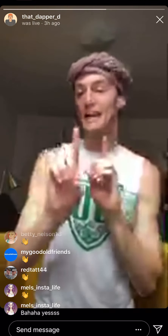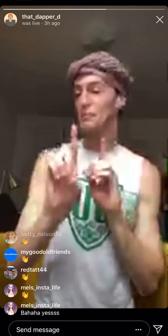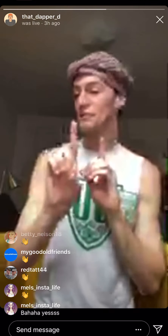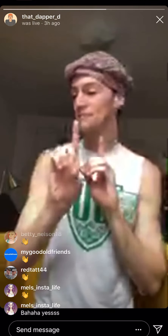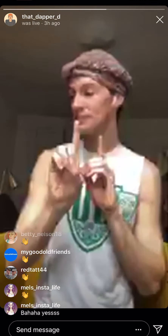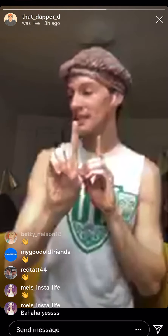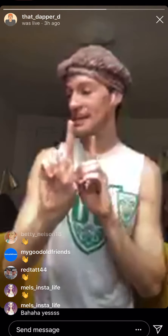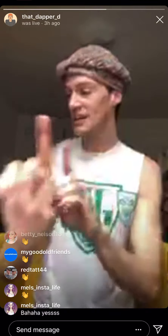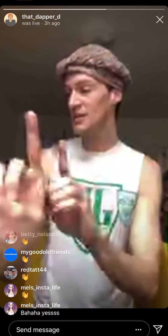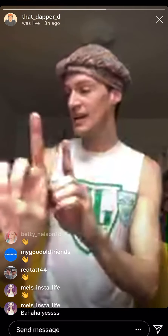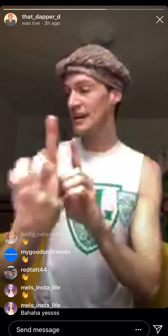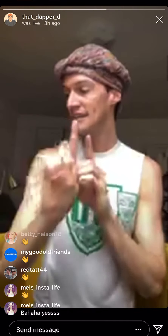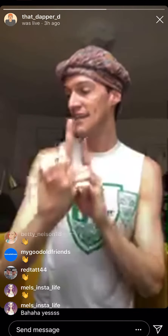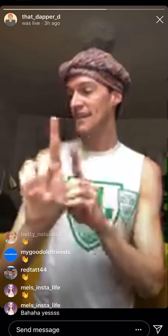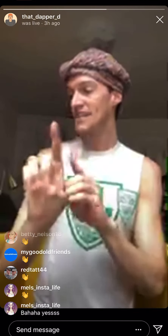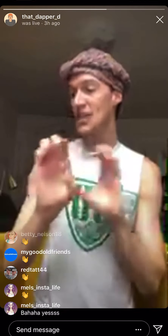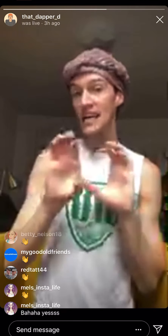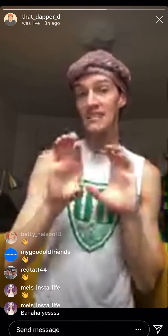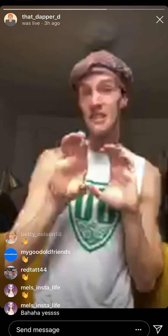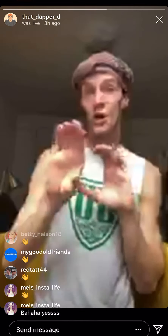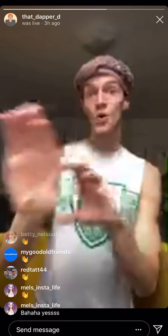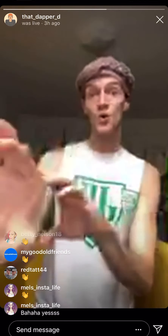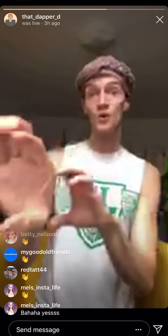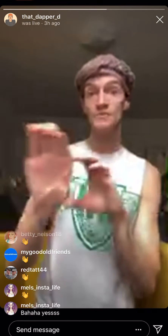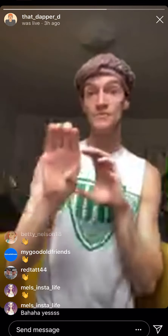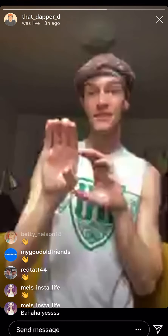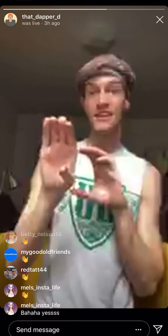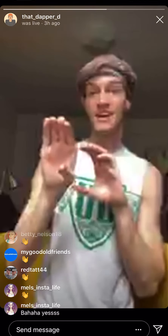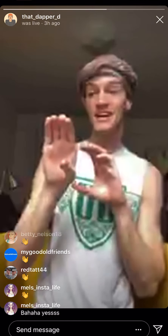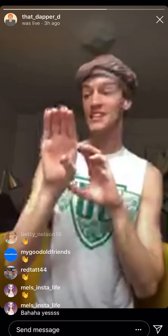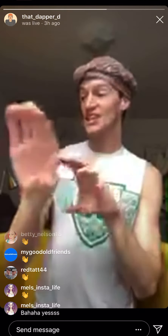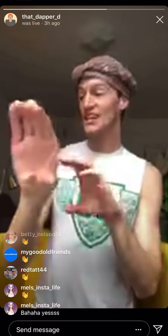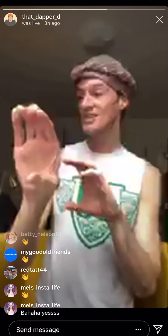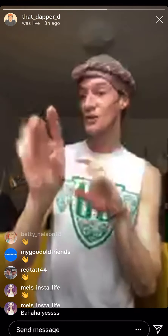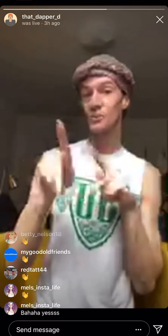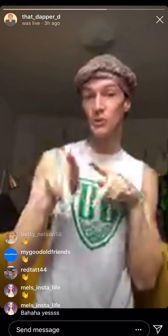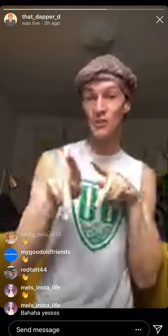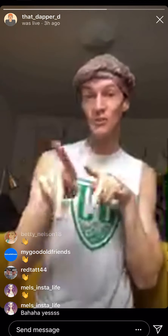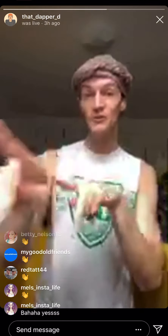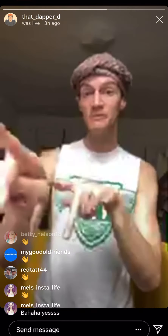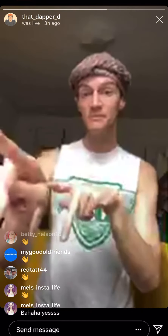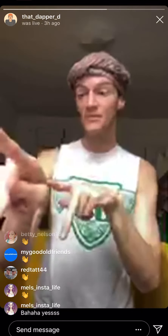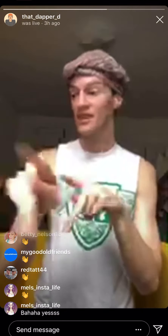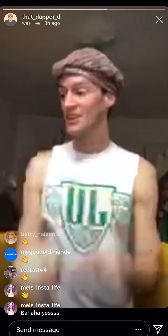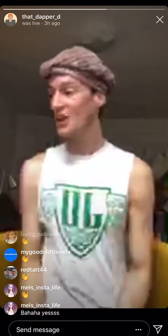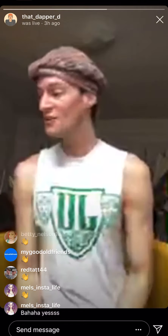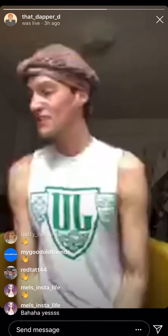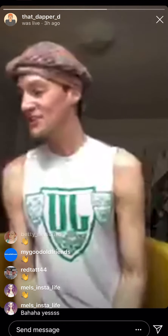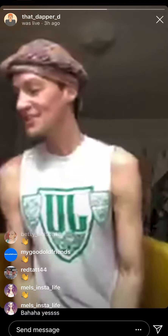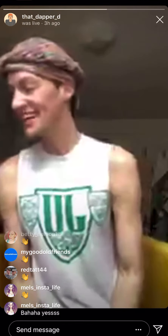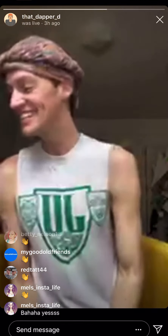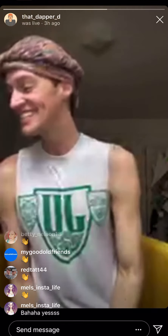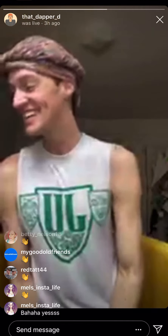like oh yeah to chase uh chase or pursue they're all finger signs um